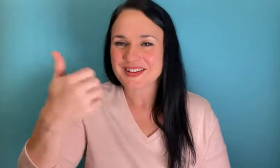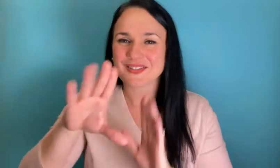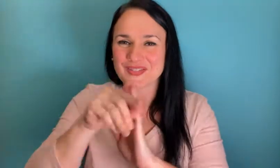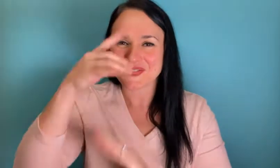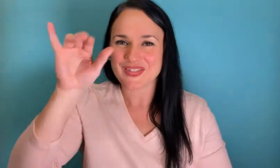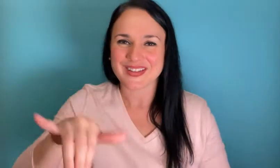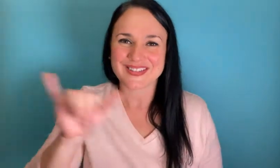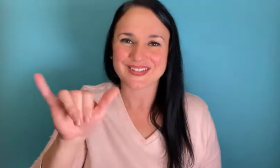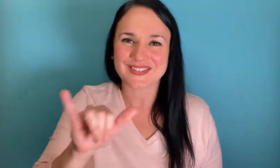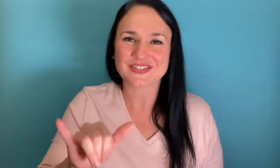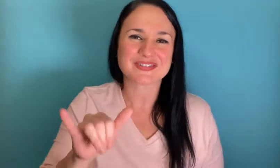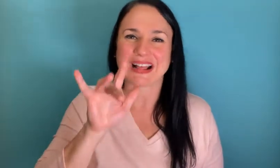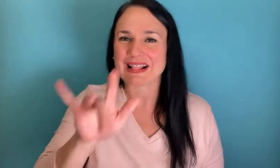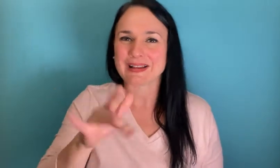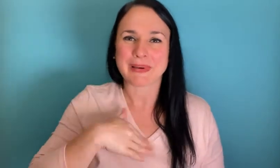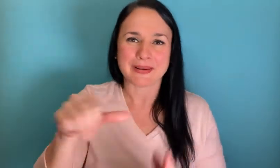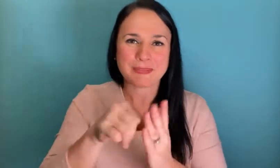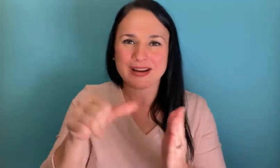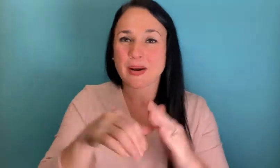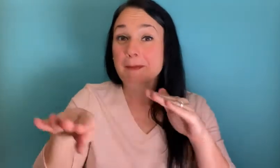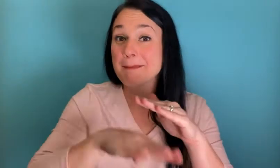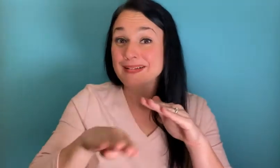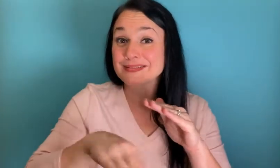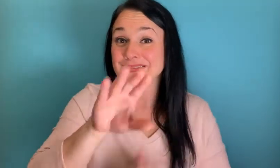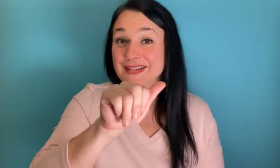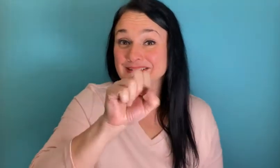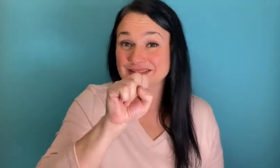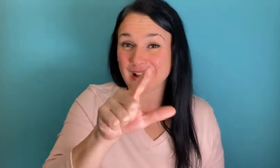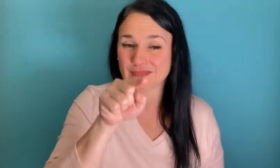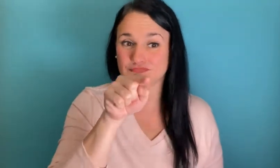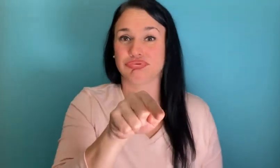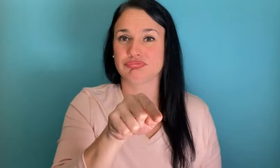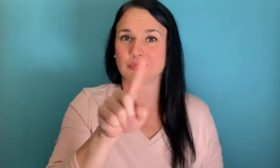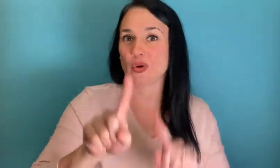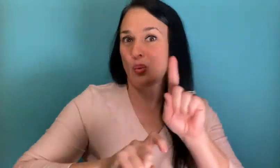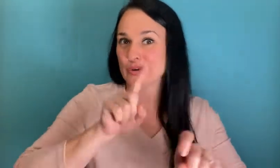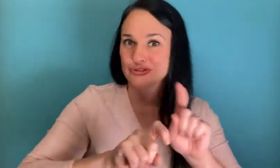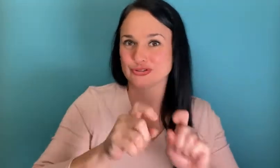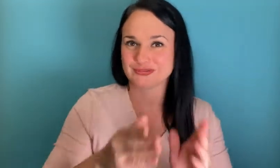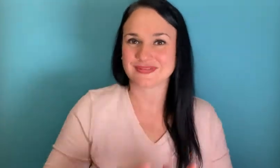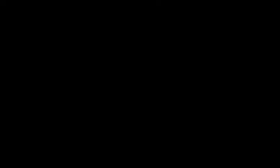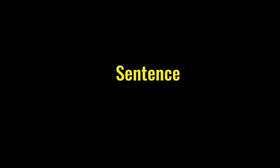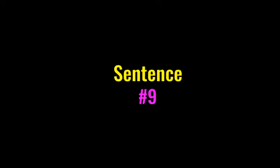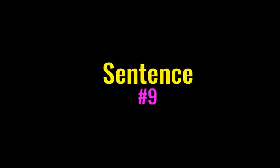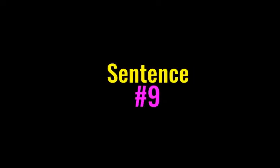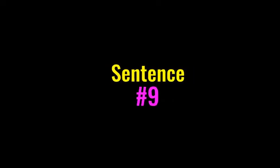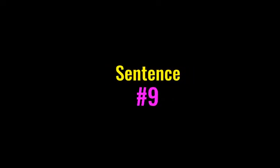any questions, that's another video. There's another video for that. So click my page. It's called Basic ASL Questions.